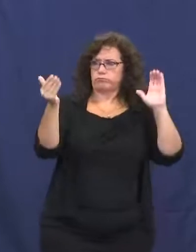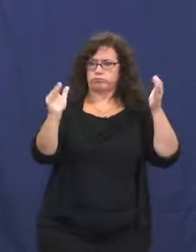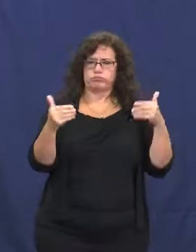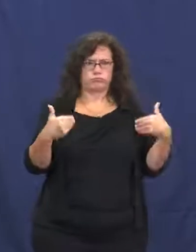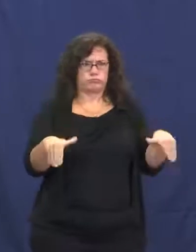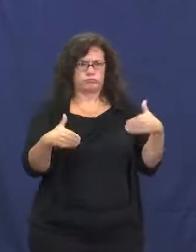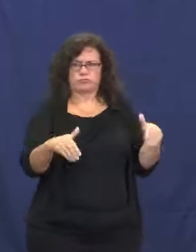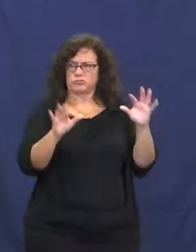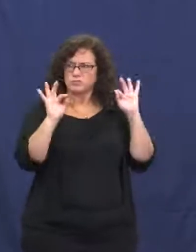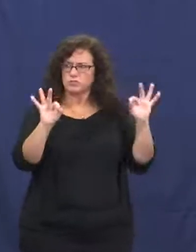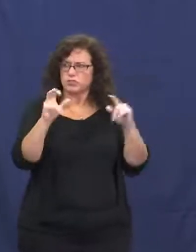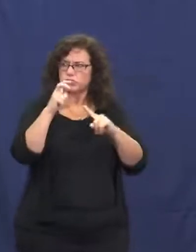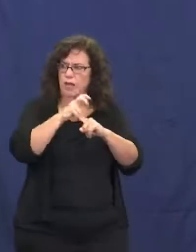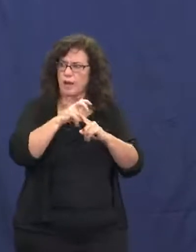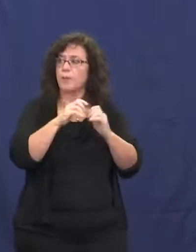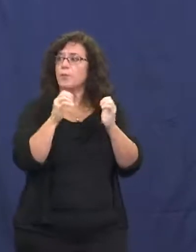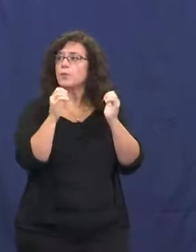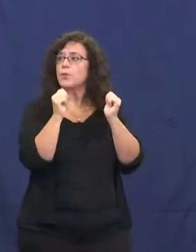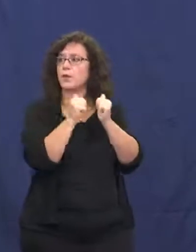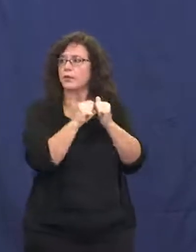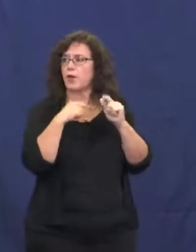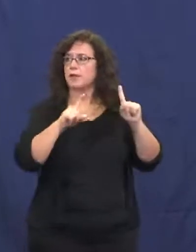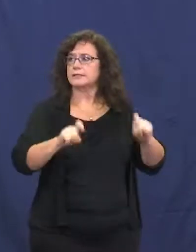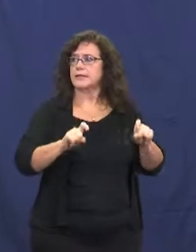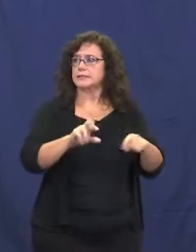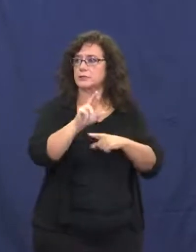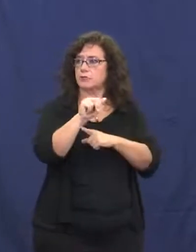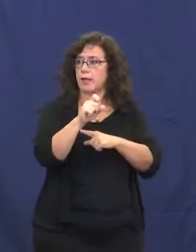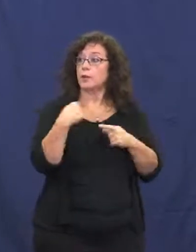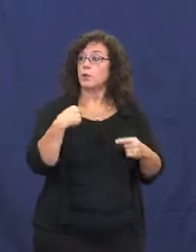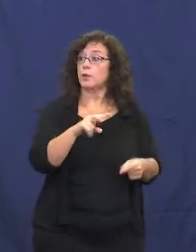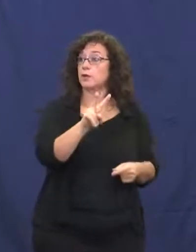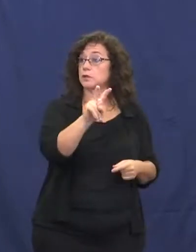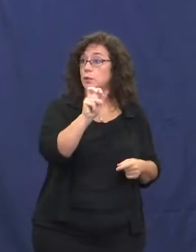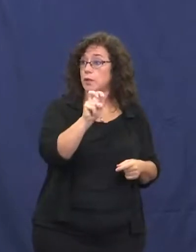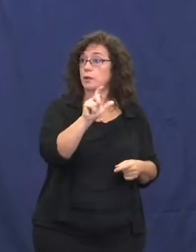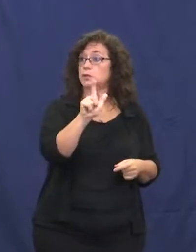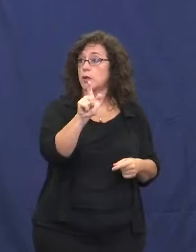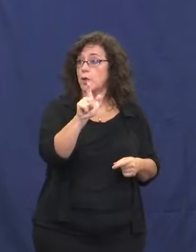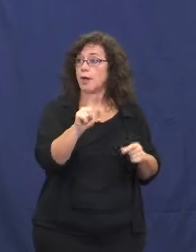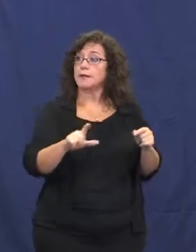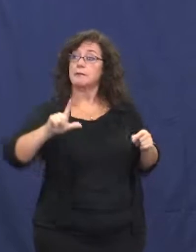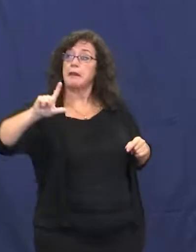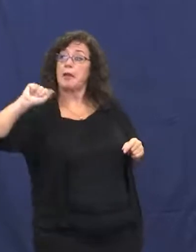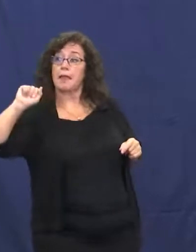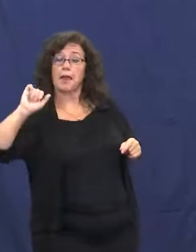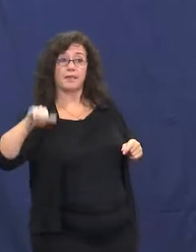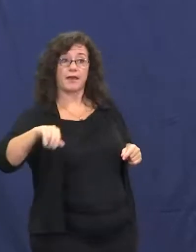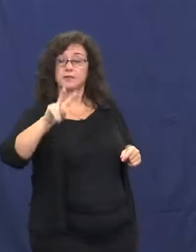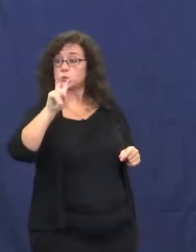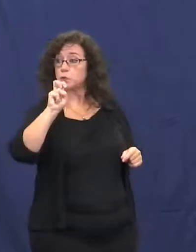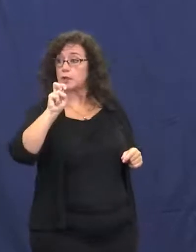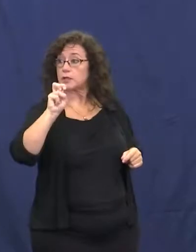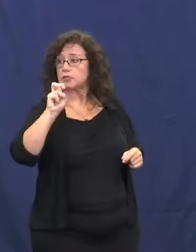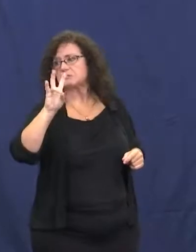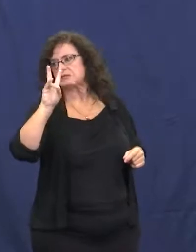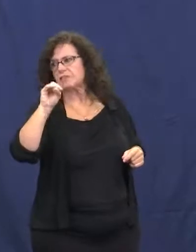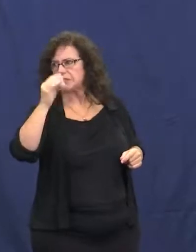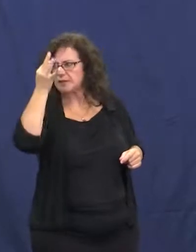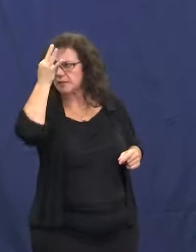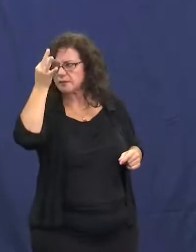At 221, LA is at 270, and then after that, all other counties have lower